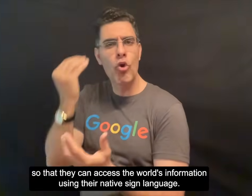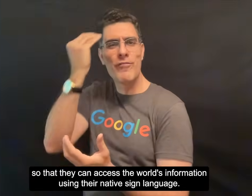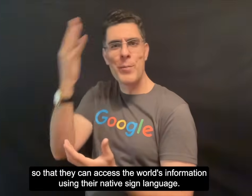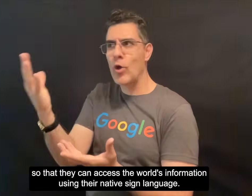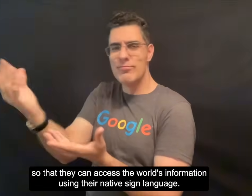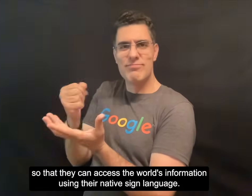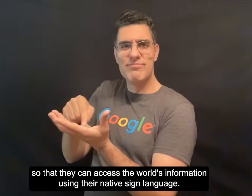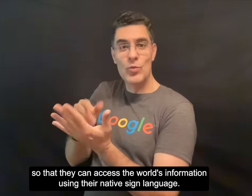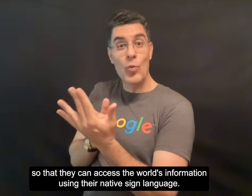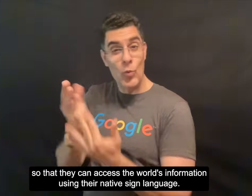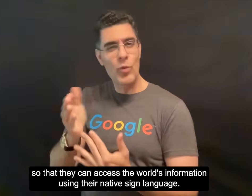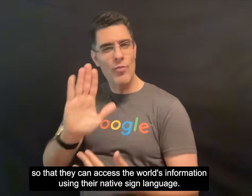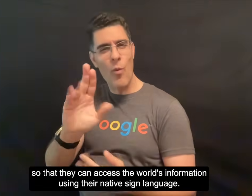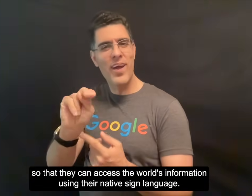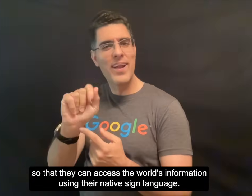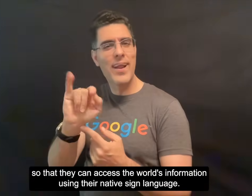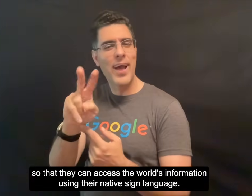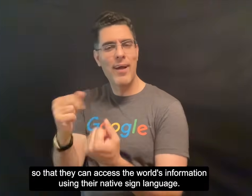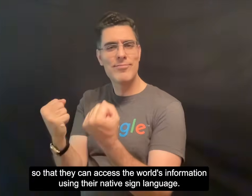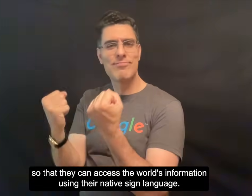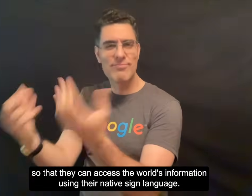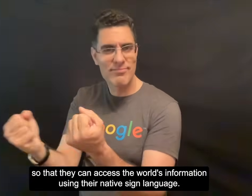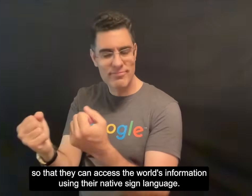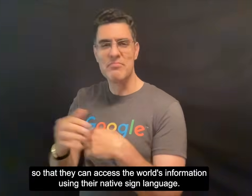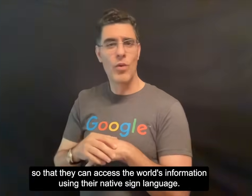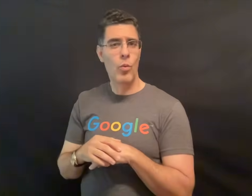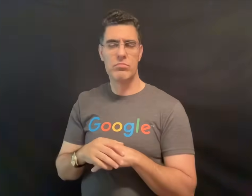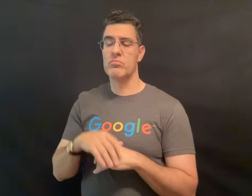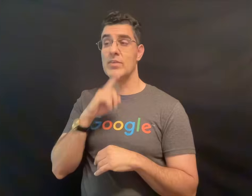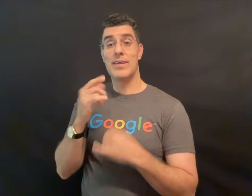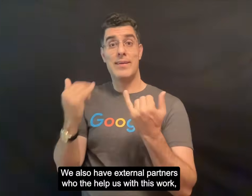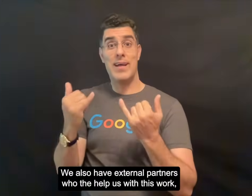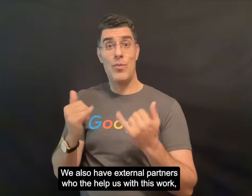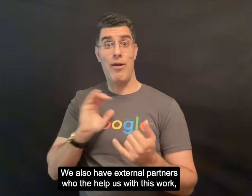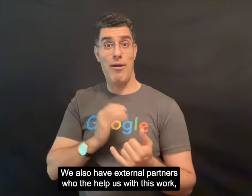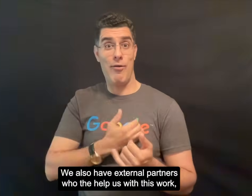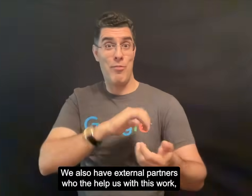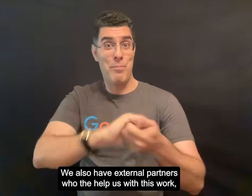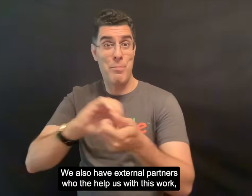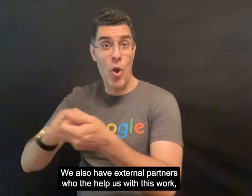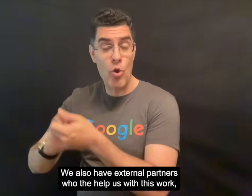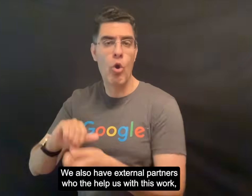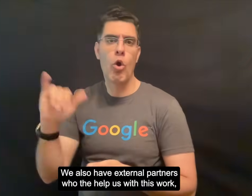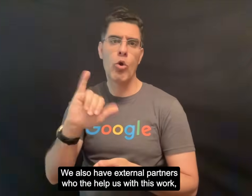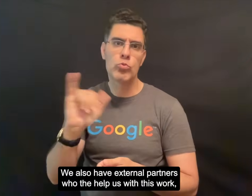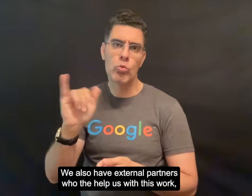Deaf people, so that they can access the world's information using their native sign language. We also have external partners